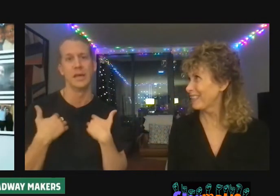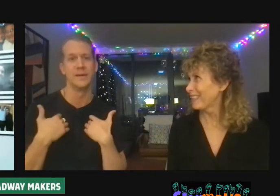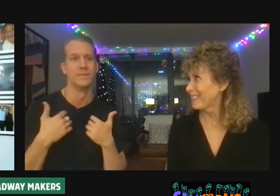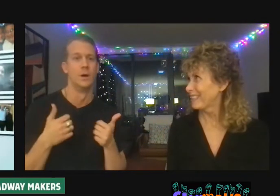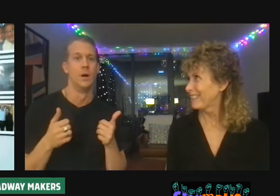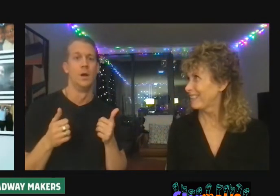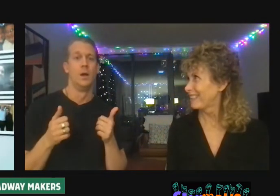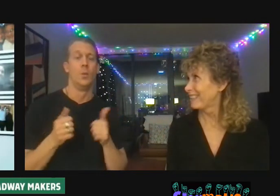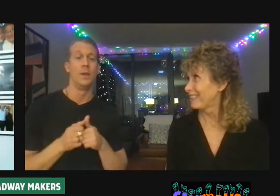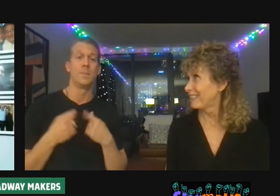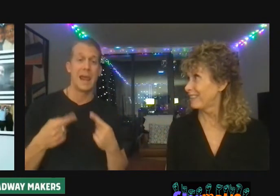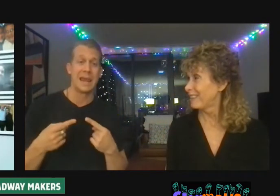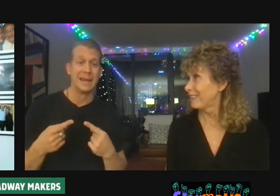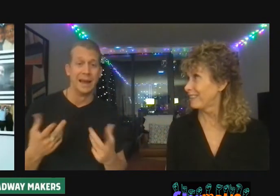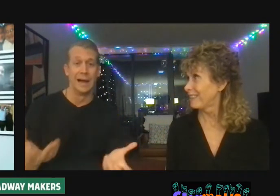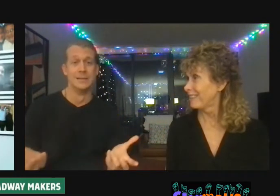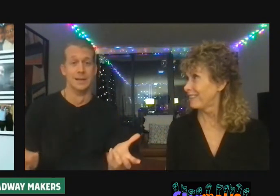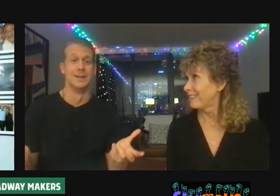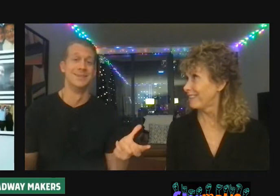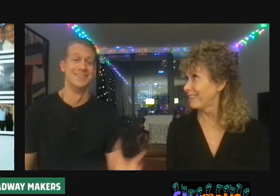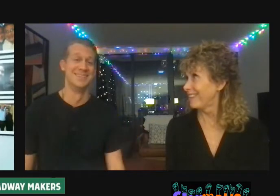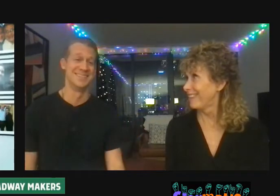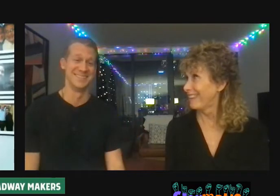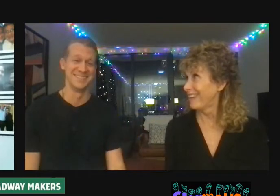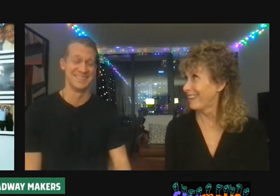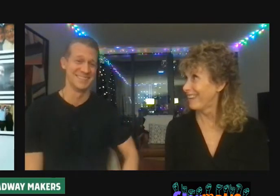to live with pain.